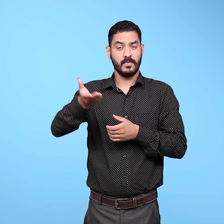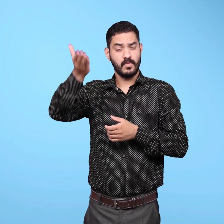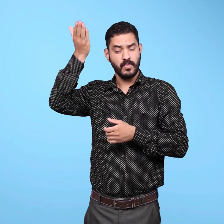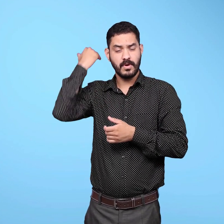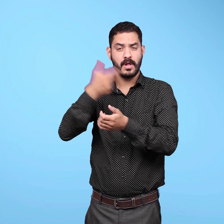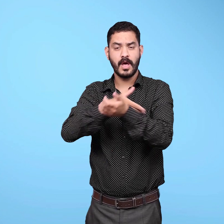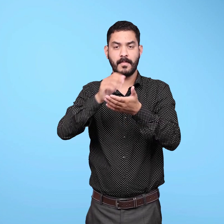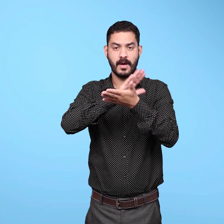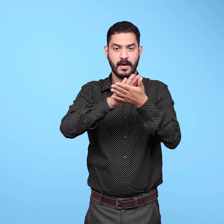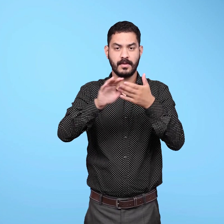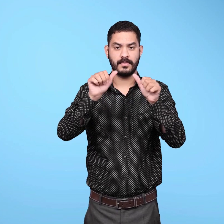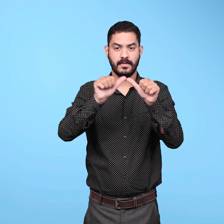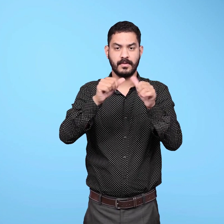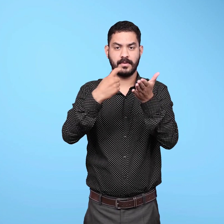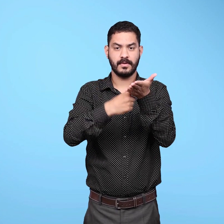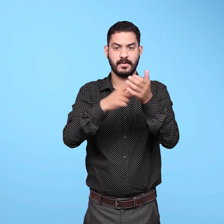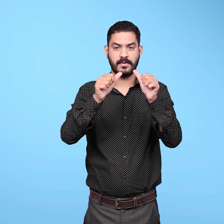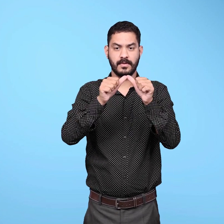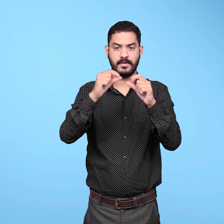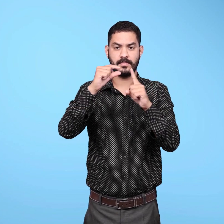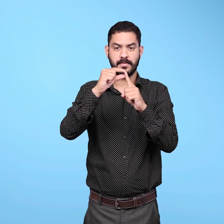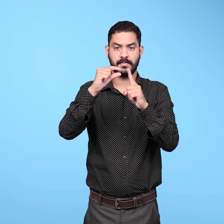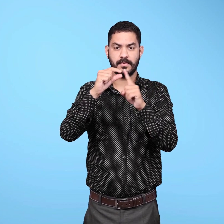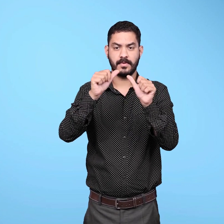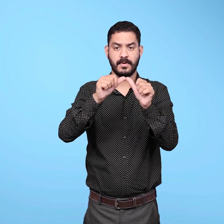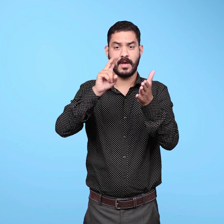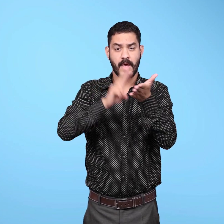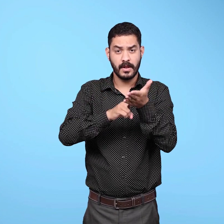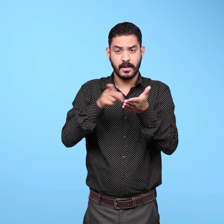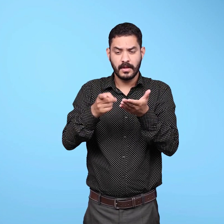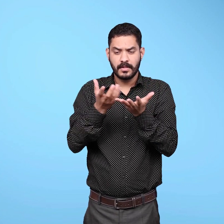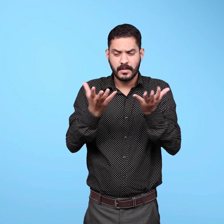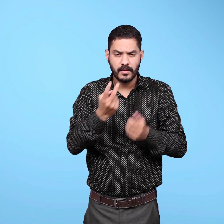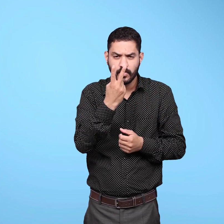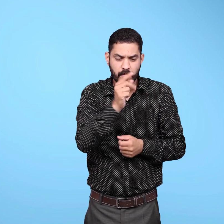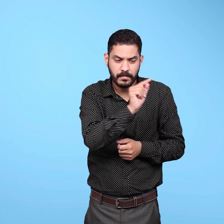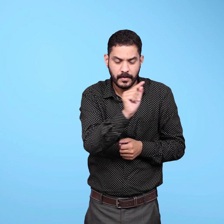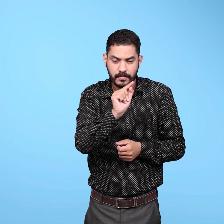Underline at least 2 things that were not in use during Harappan times.